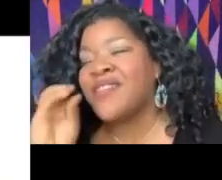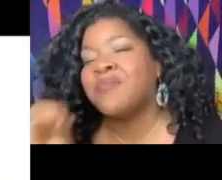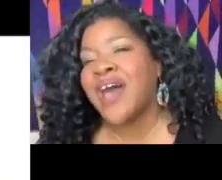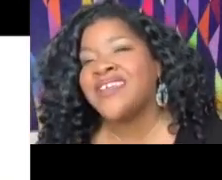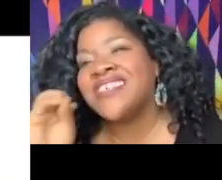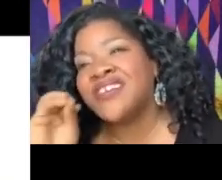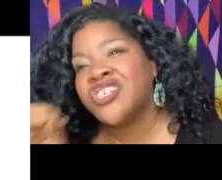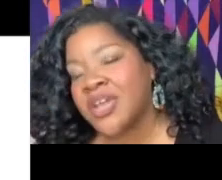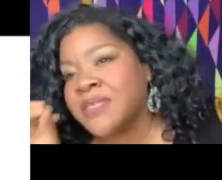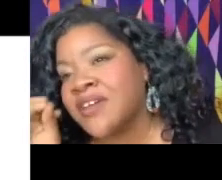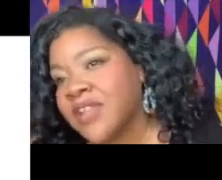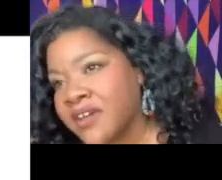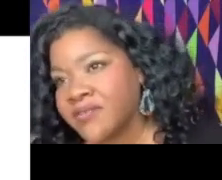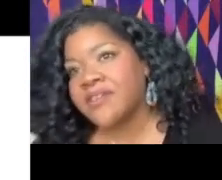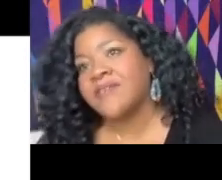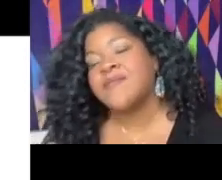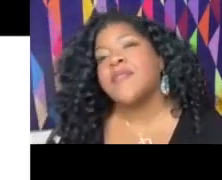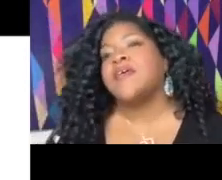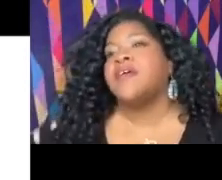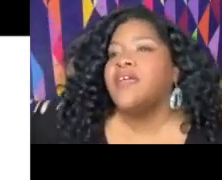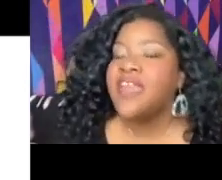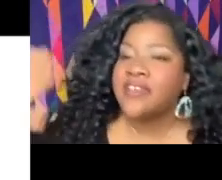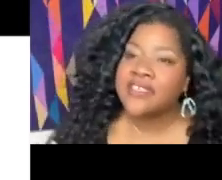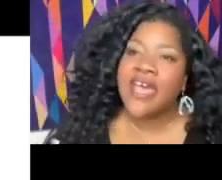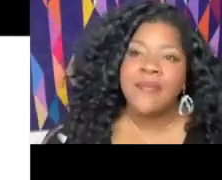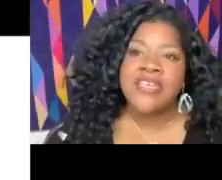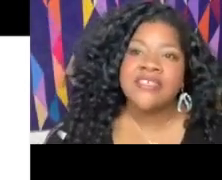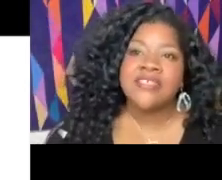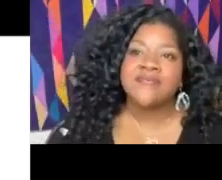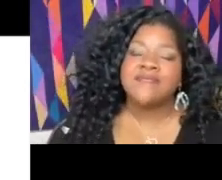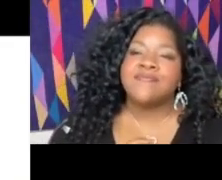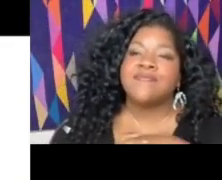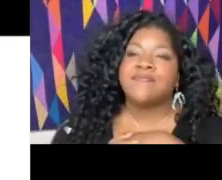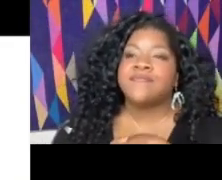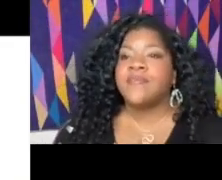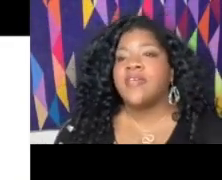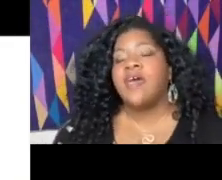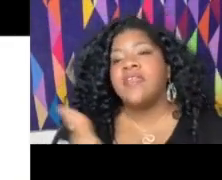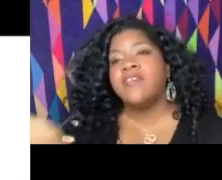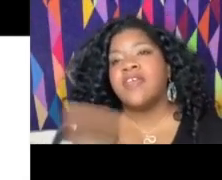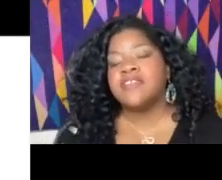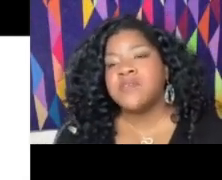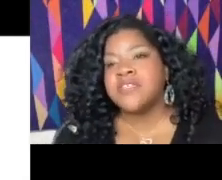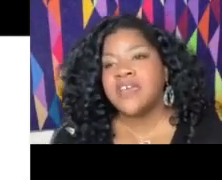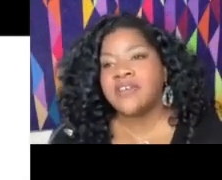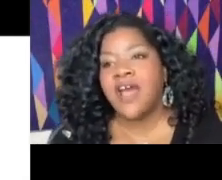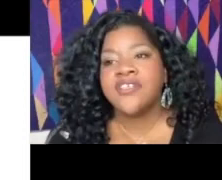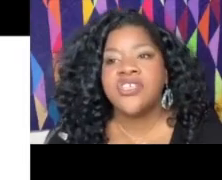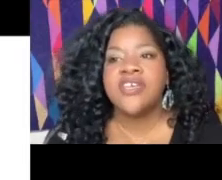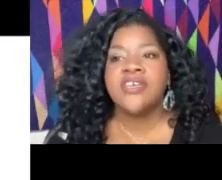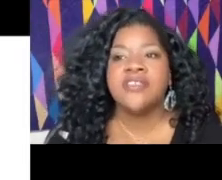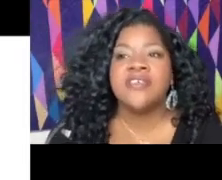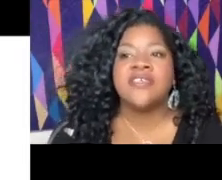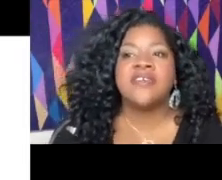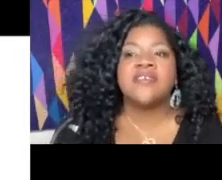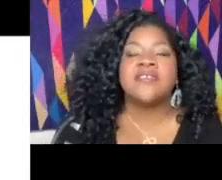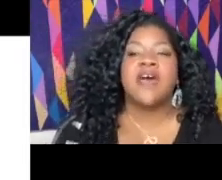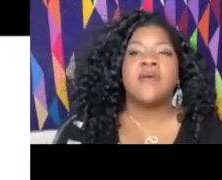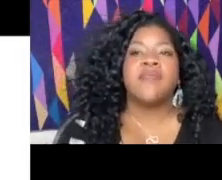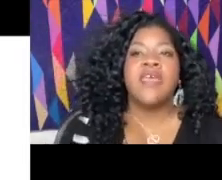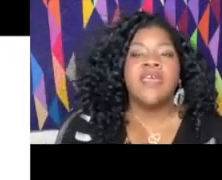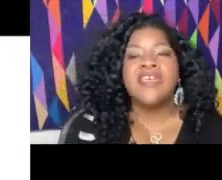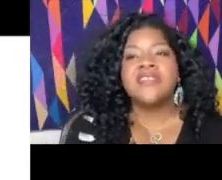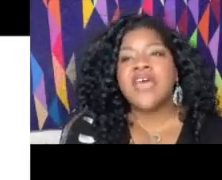beings and their bodies and their shapes of love. Next slide, please. Another intimate technology. This